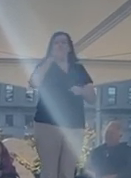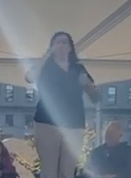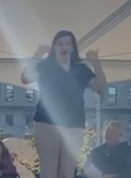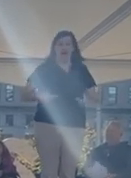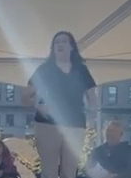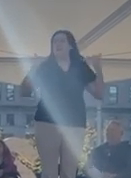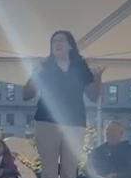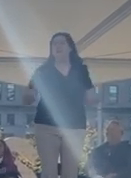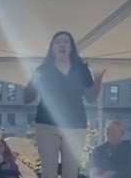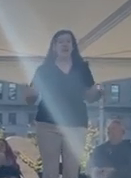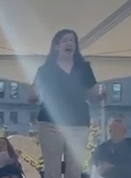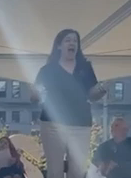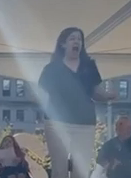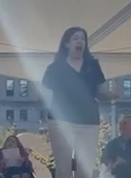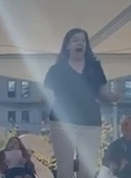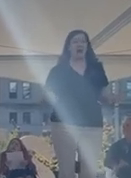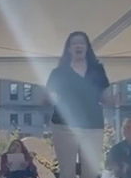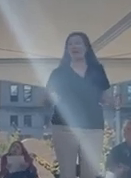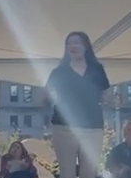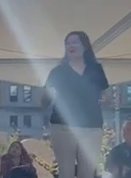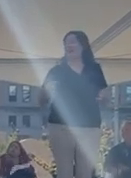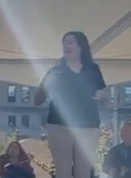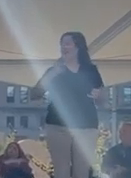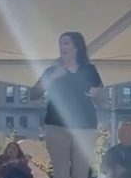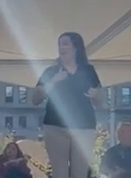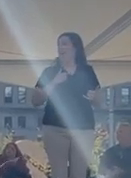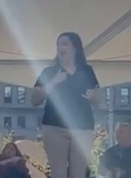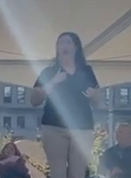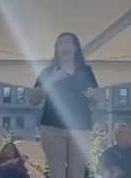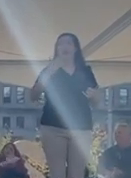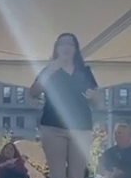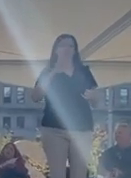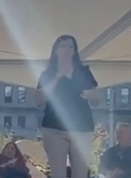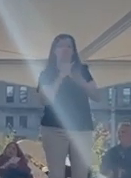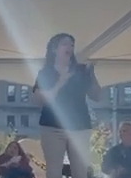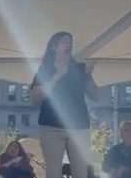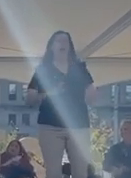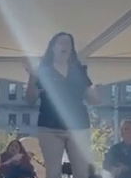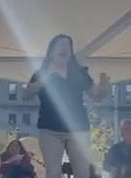right now, a bad artist, I mean a good